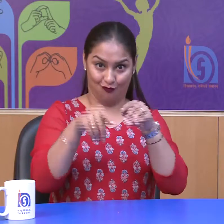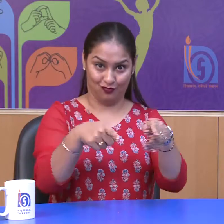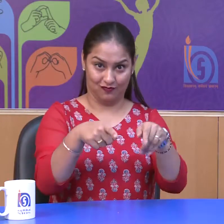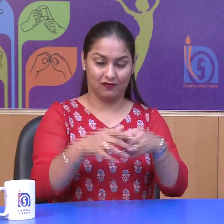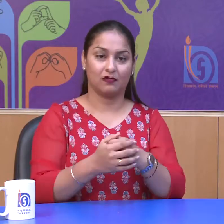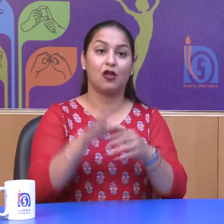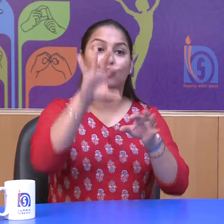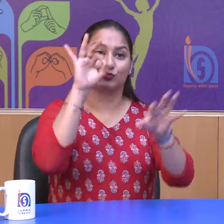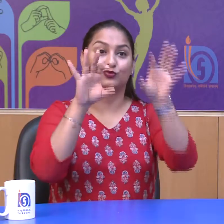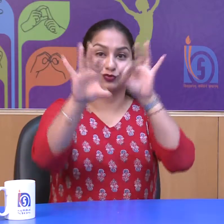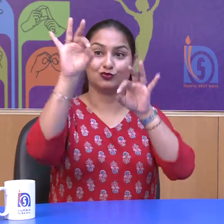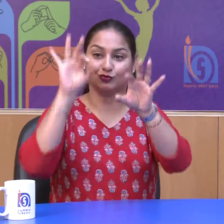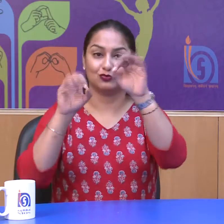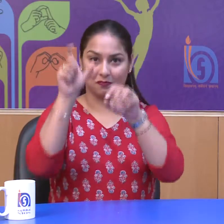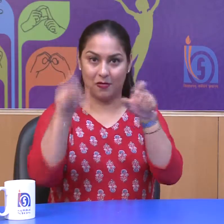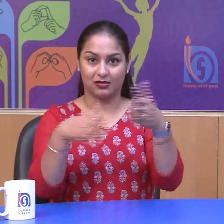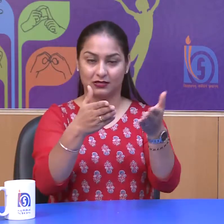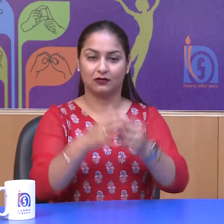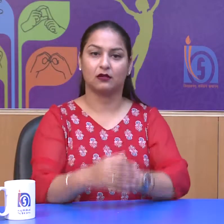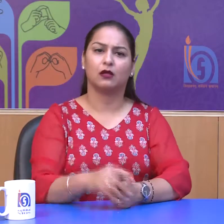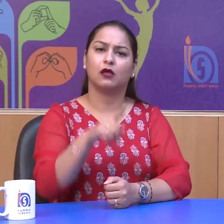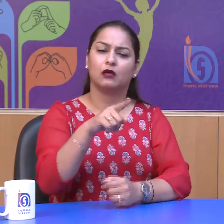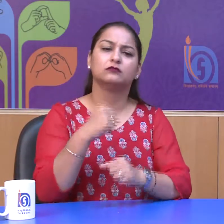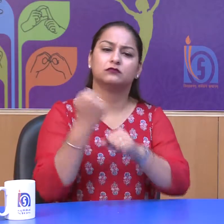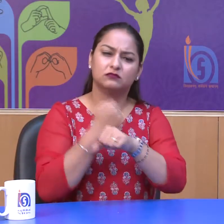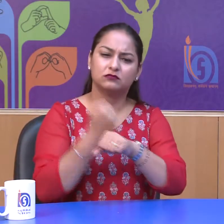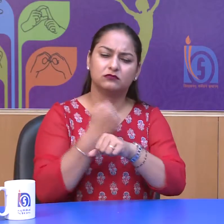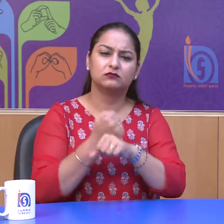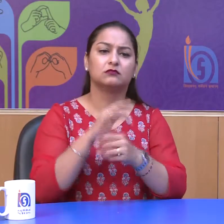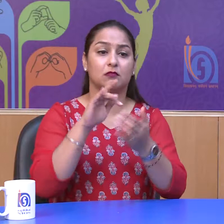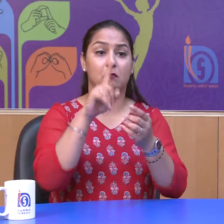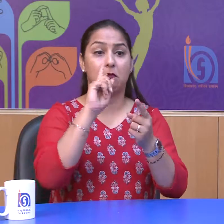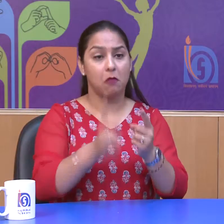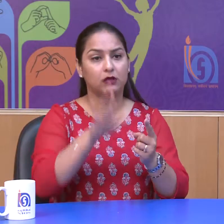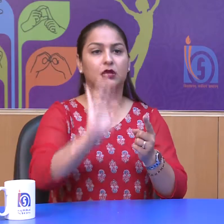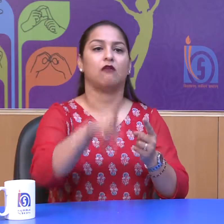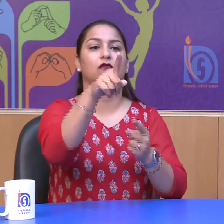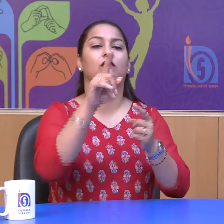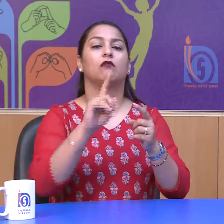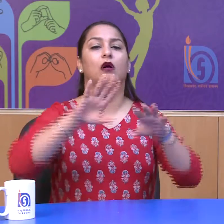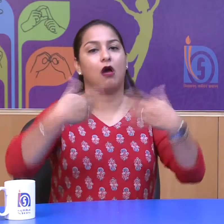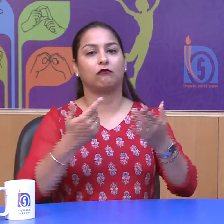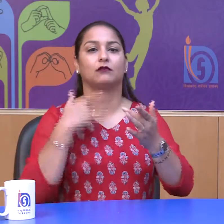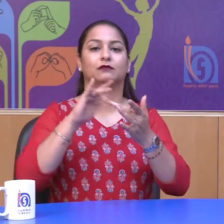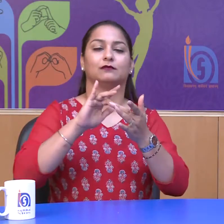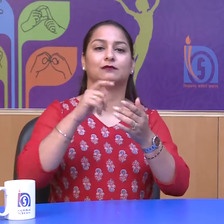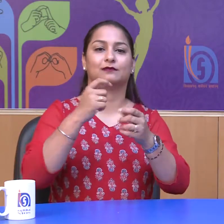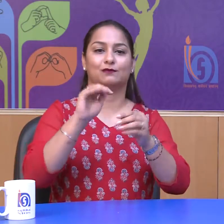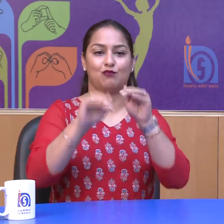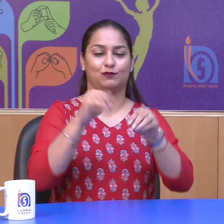electing persons to occupy certain positions. The President and